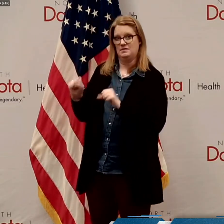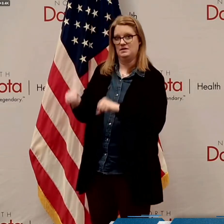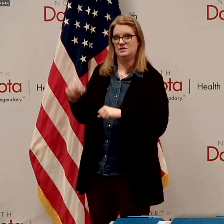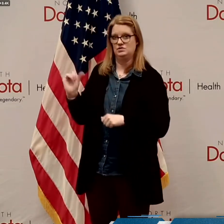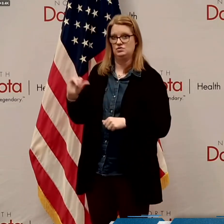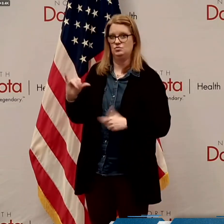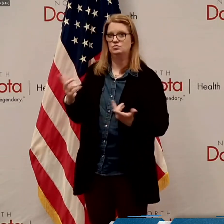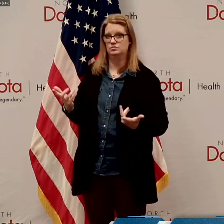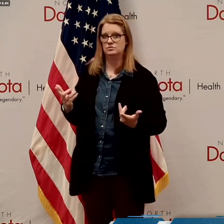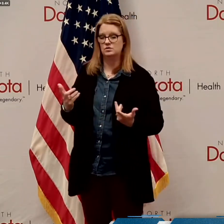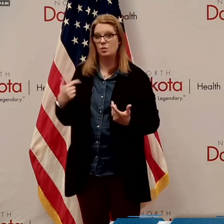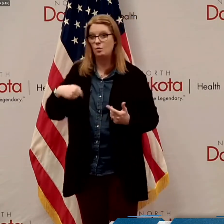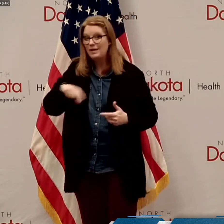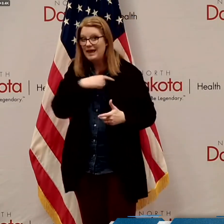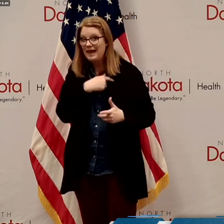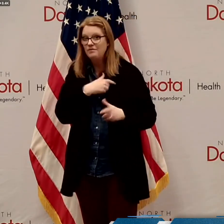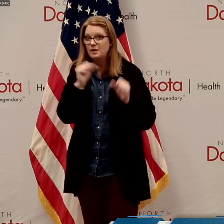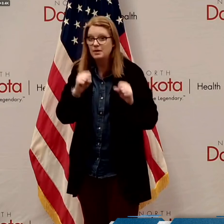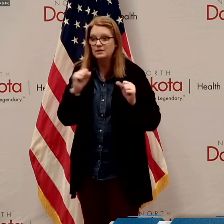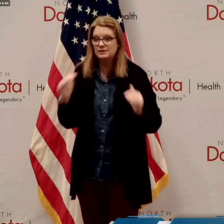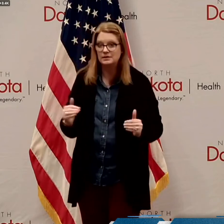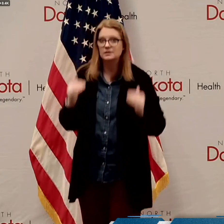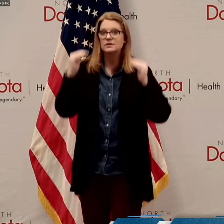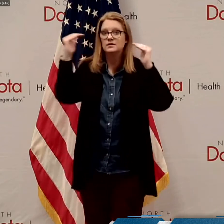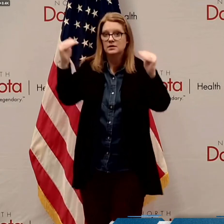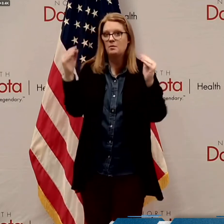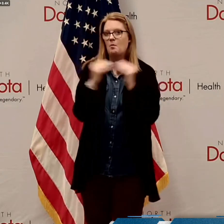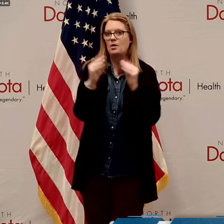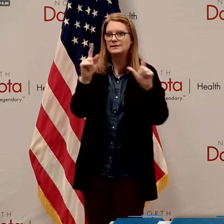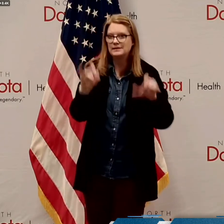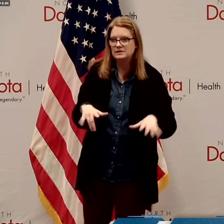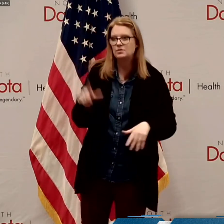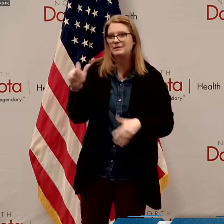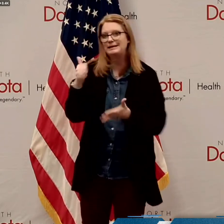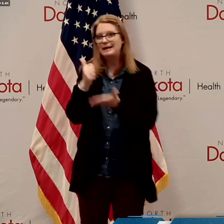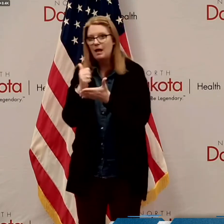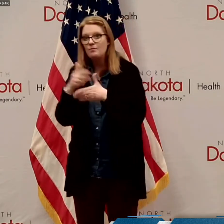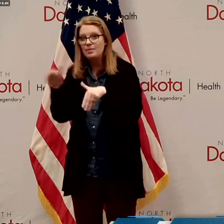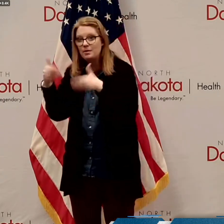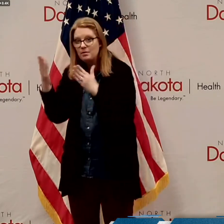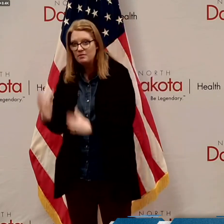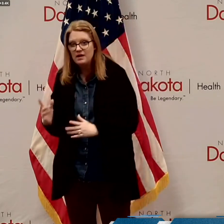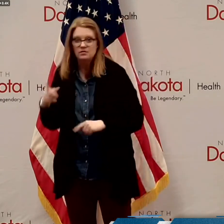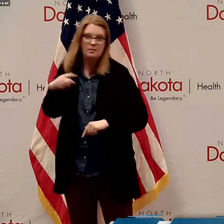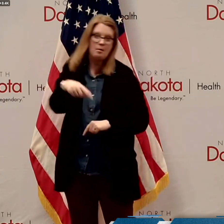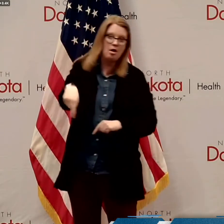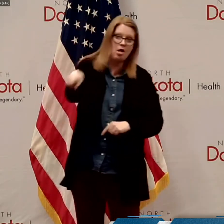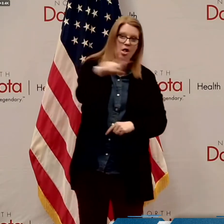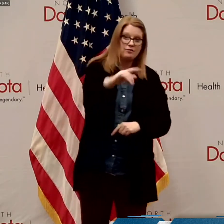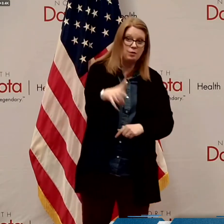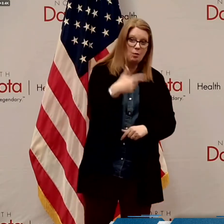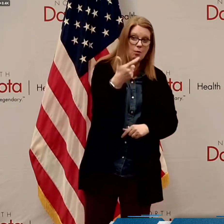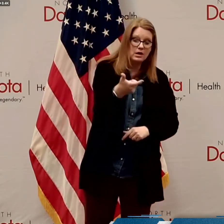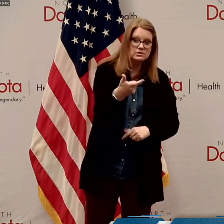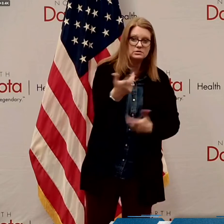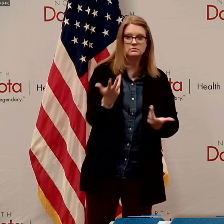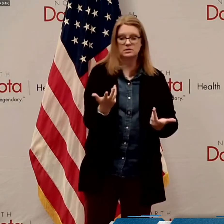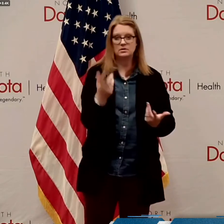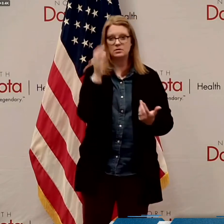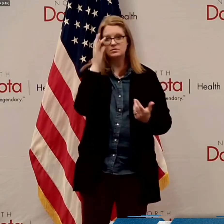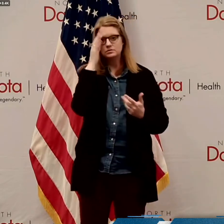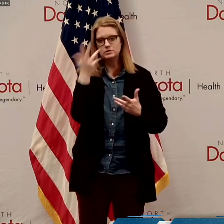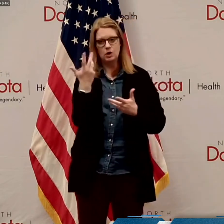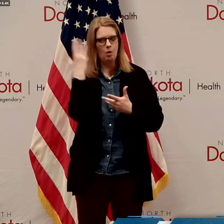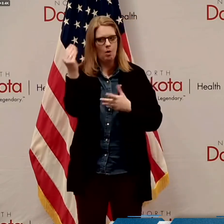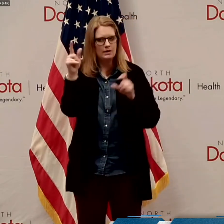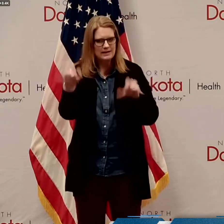do more testing, but we need help from our providers, and we need help from you as individuals to go out and get tested